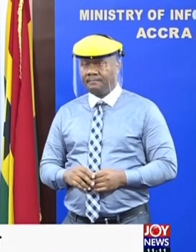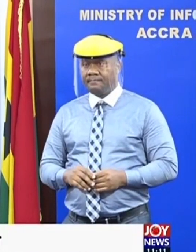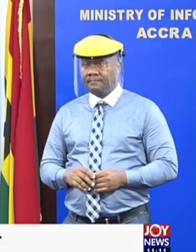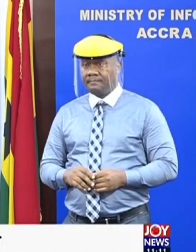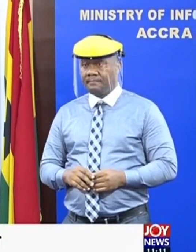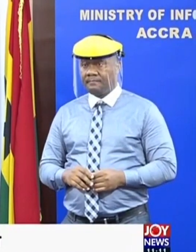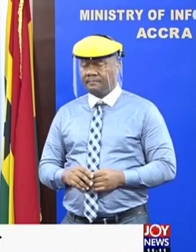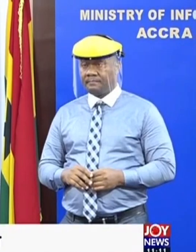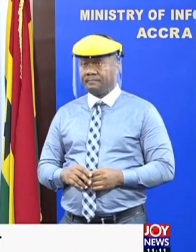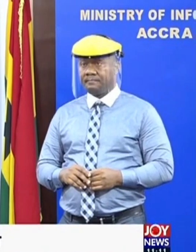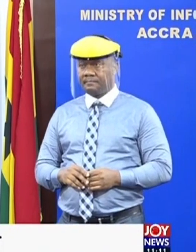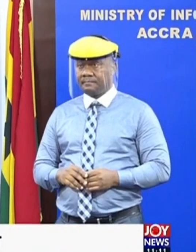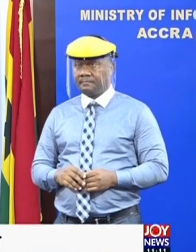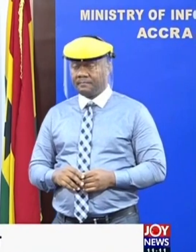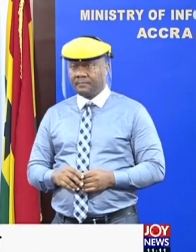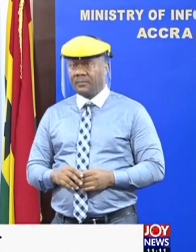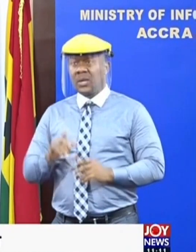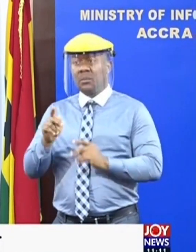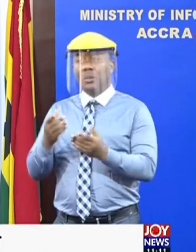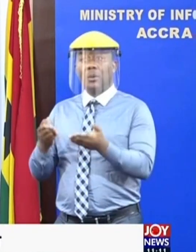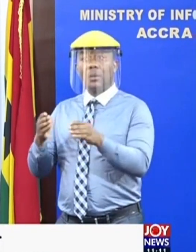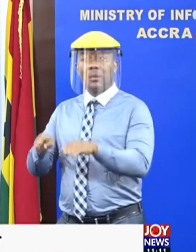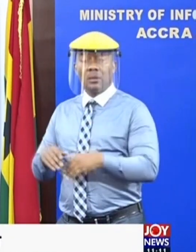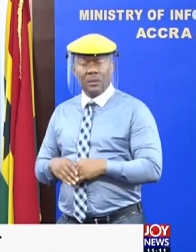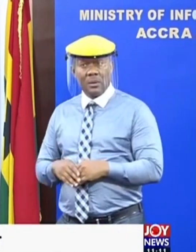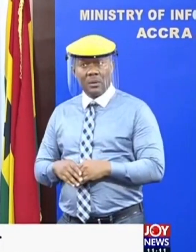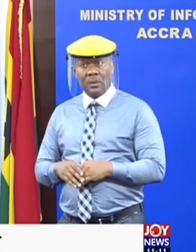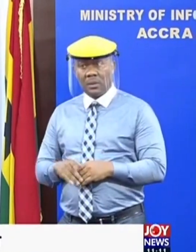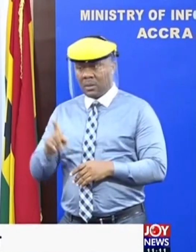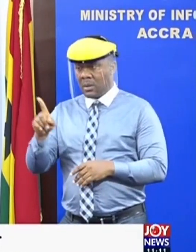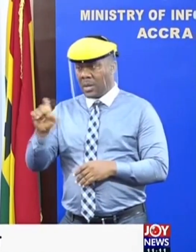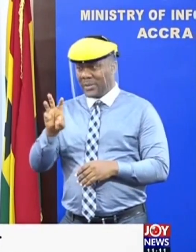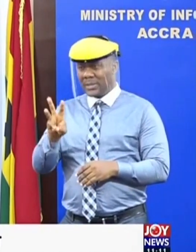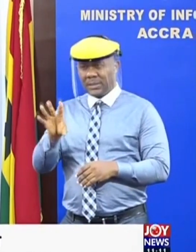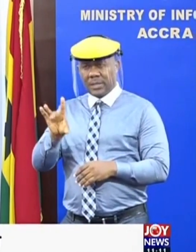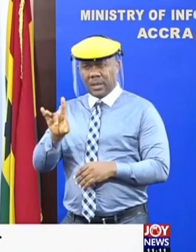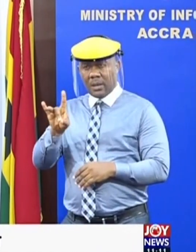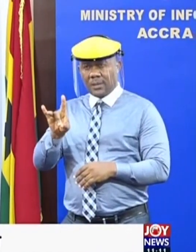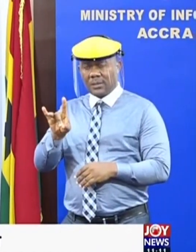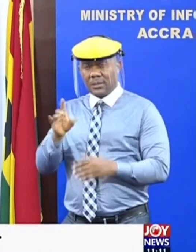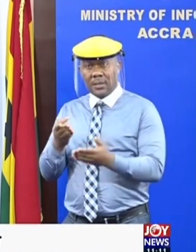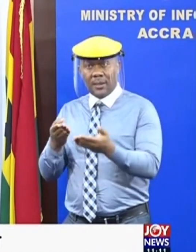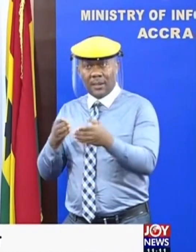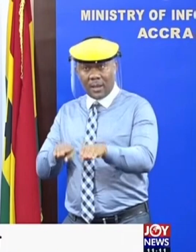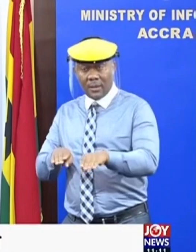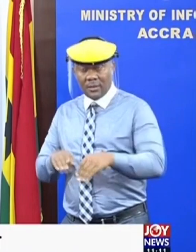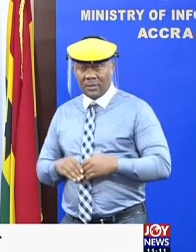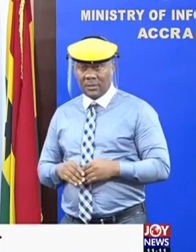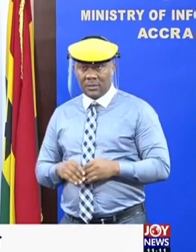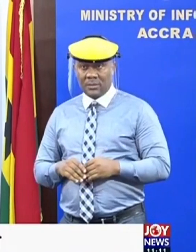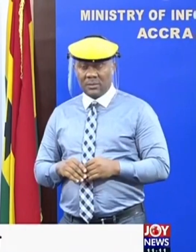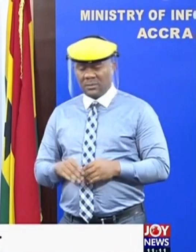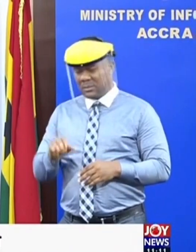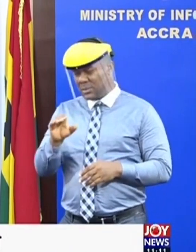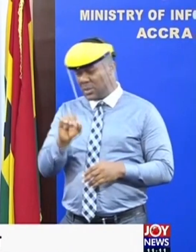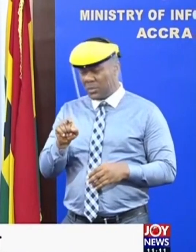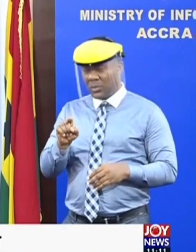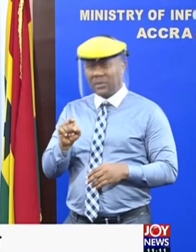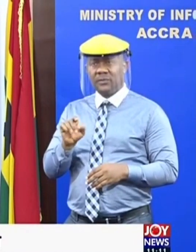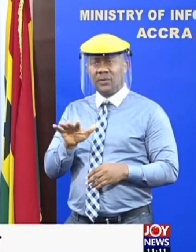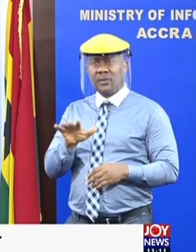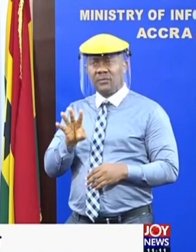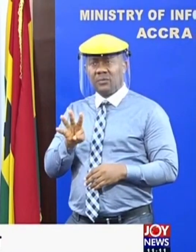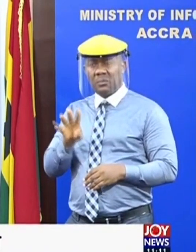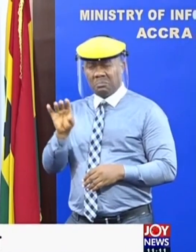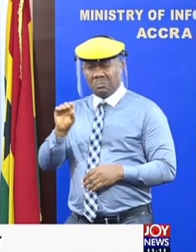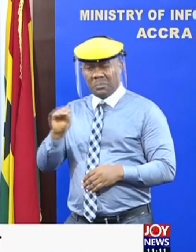I'm just giving a summary. The death rate is about 168 of them have died, and we have 0.54% case